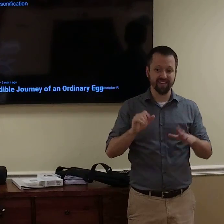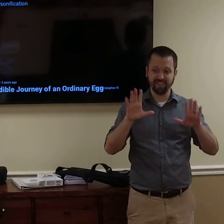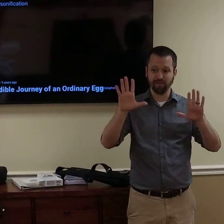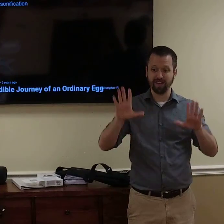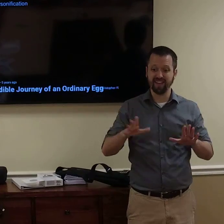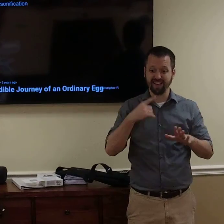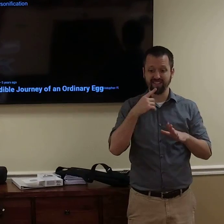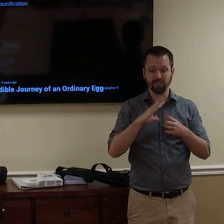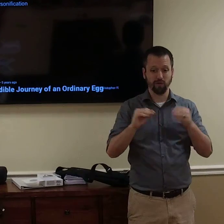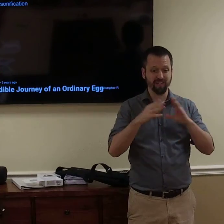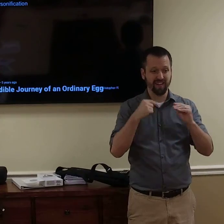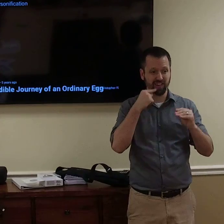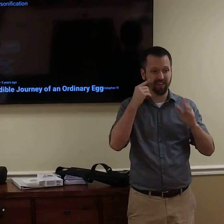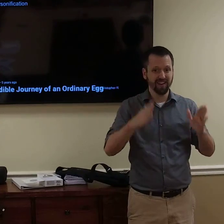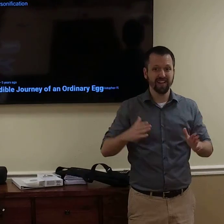he's a fantastic storyteller. So,